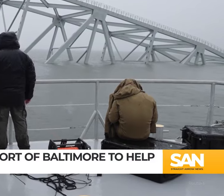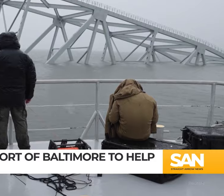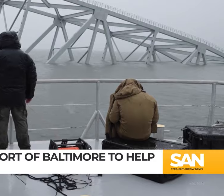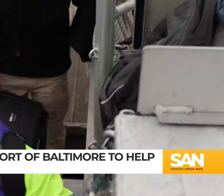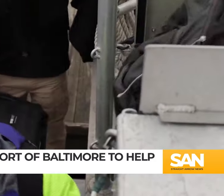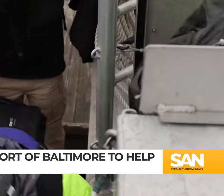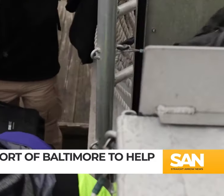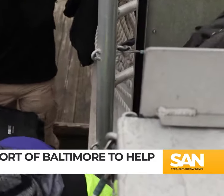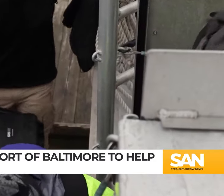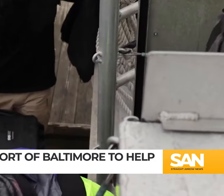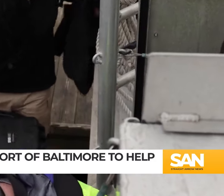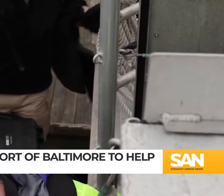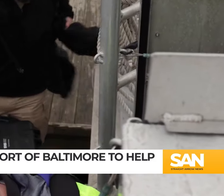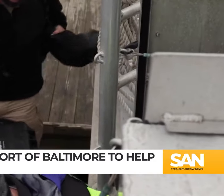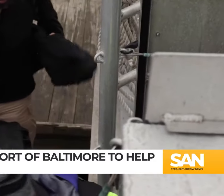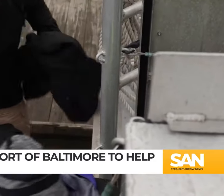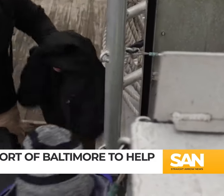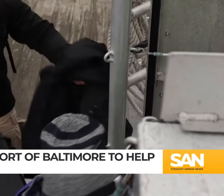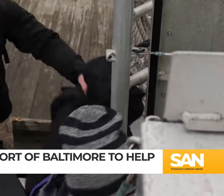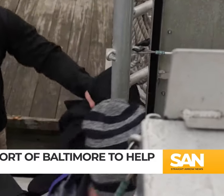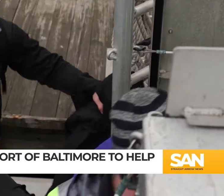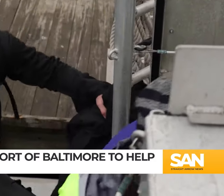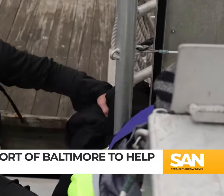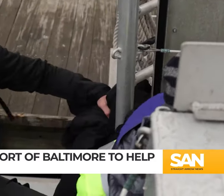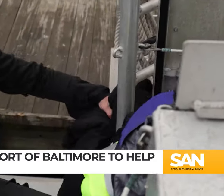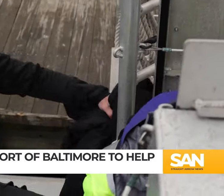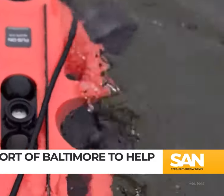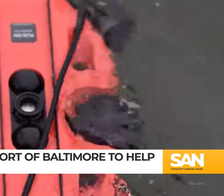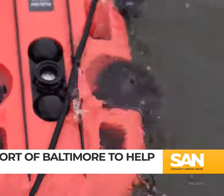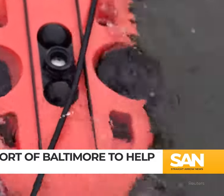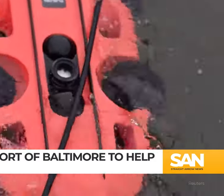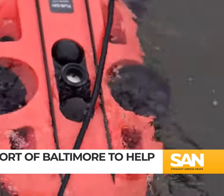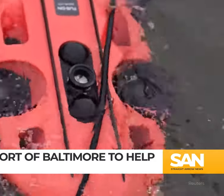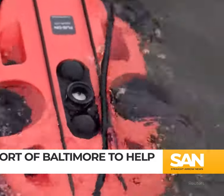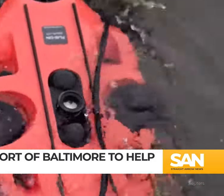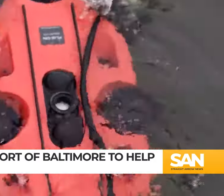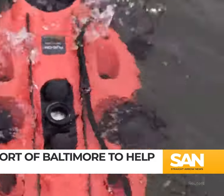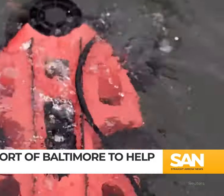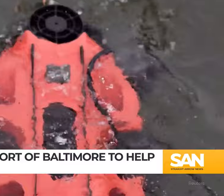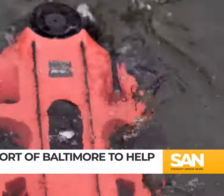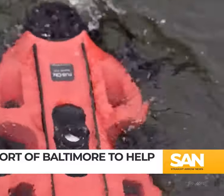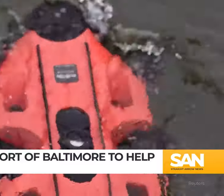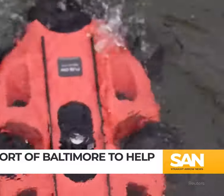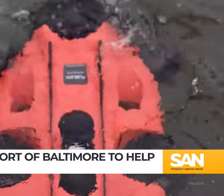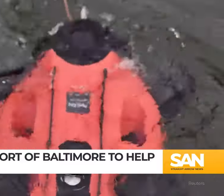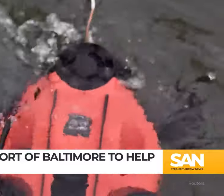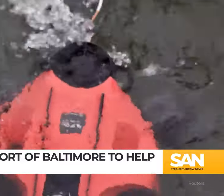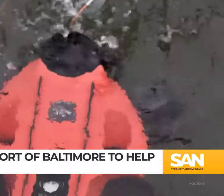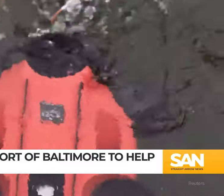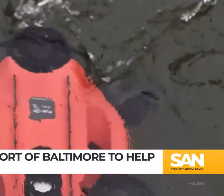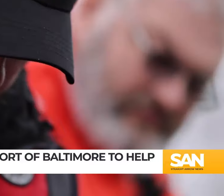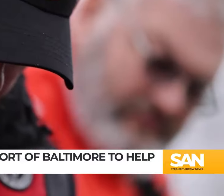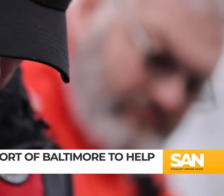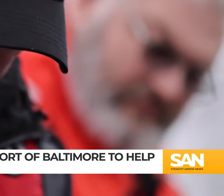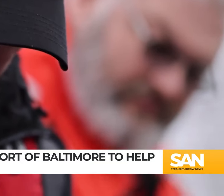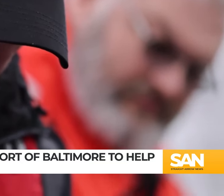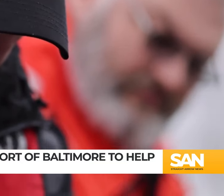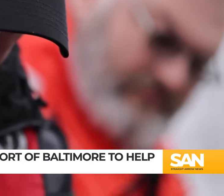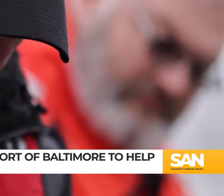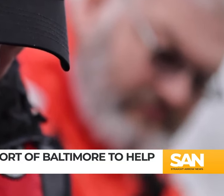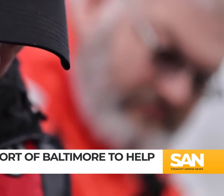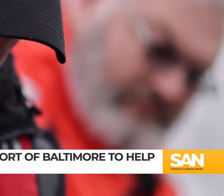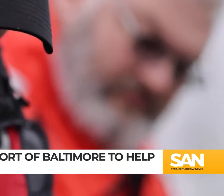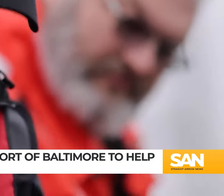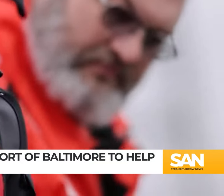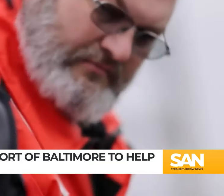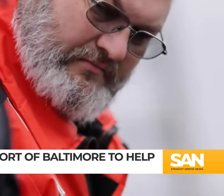Baltimore. Step two, they have to remove that container ship. And step three, they have to remove the rest of the bridge from the water. And they say it's